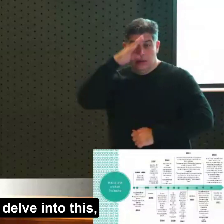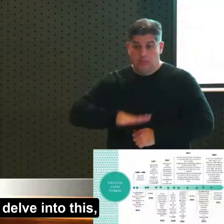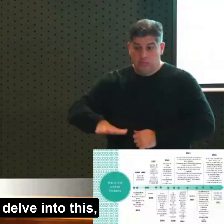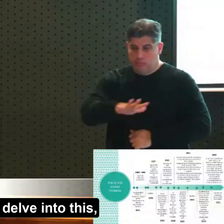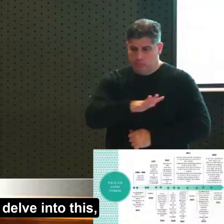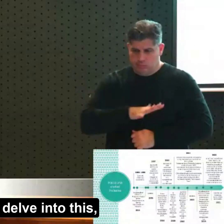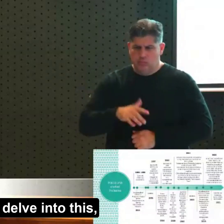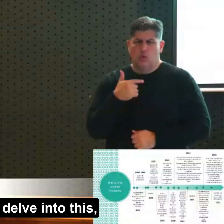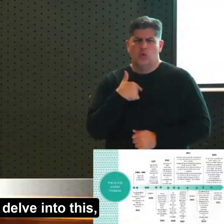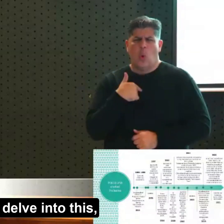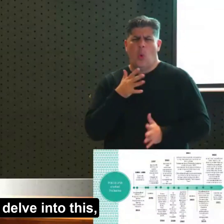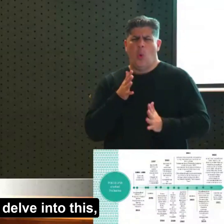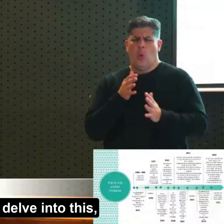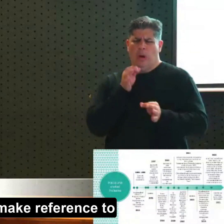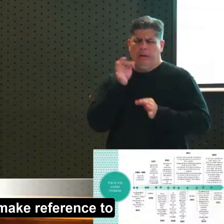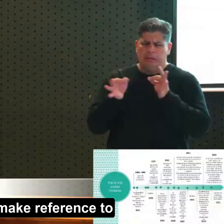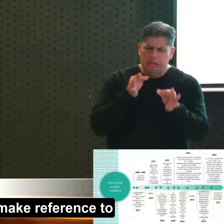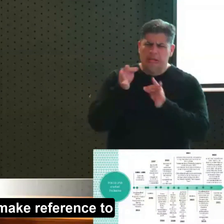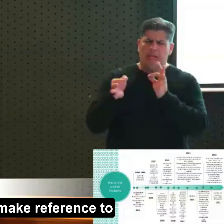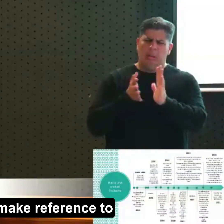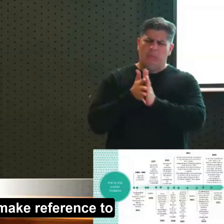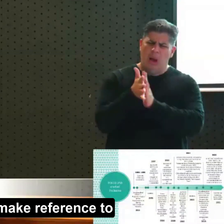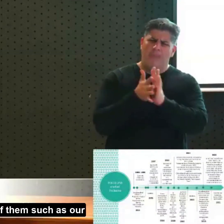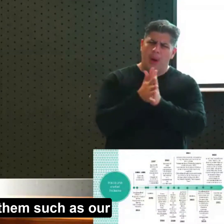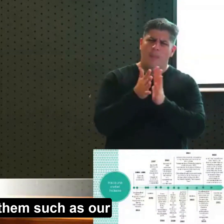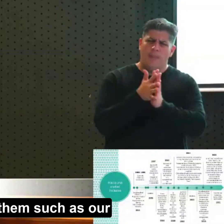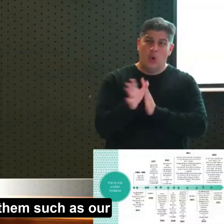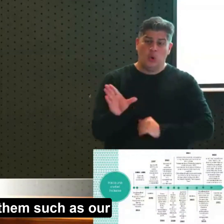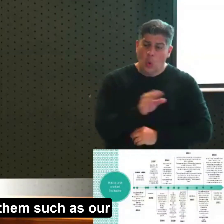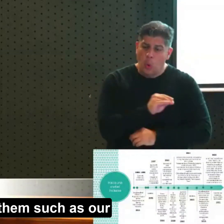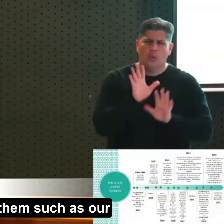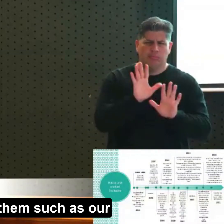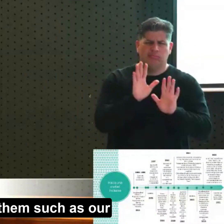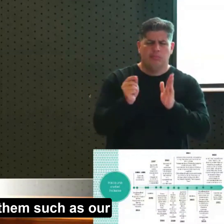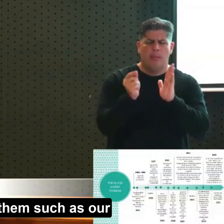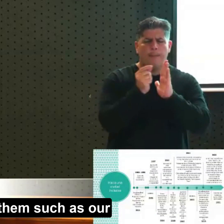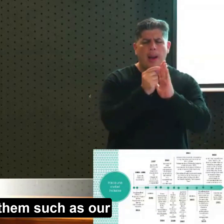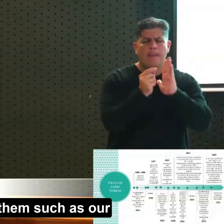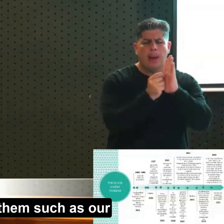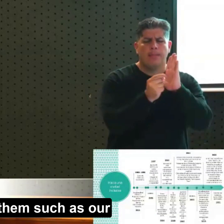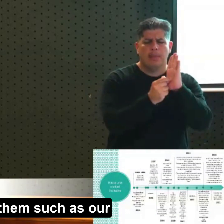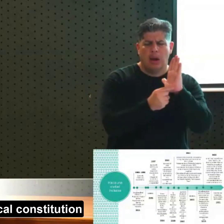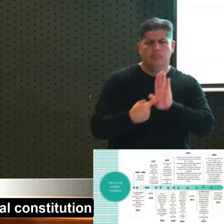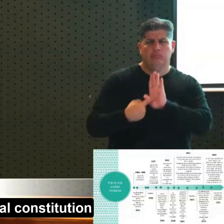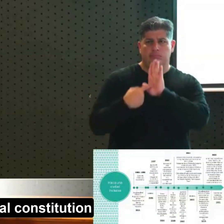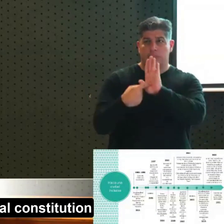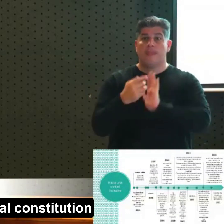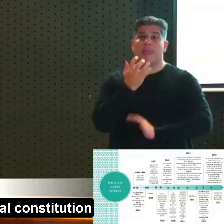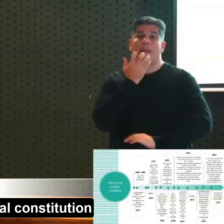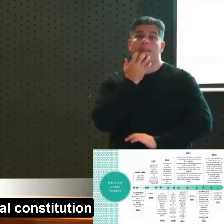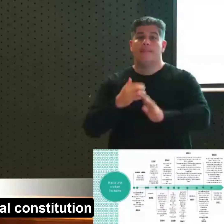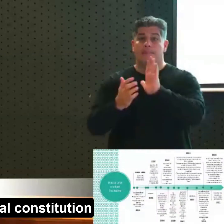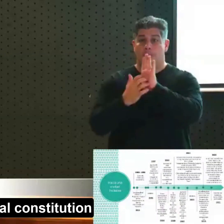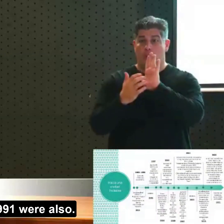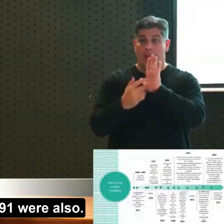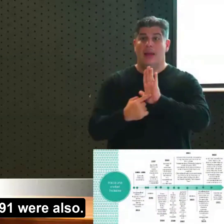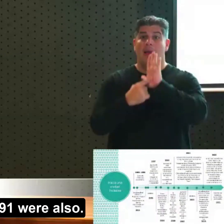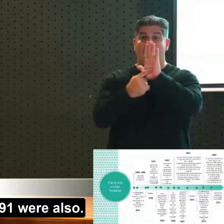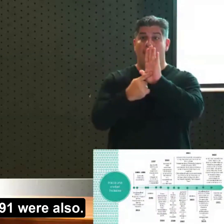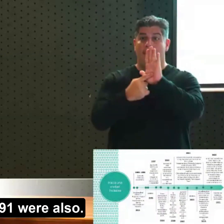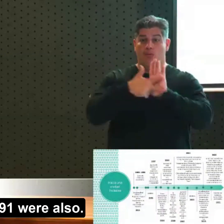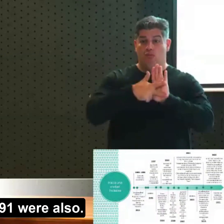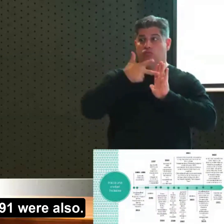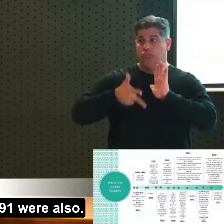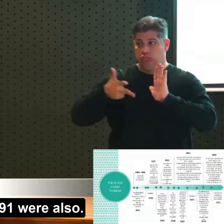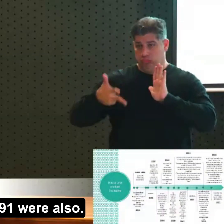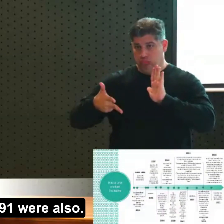too much time to delve into this, but I will make reference to some of them, such as our political constitution